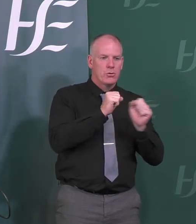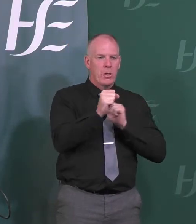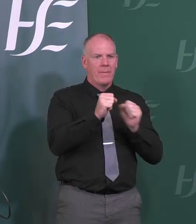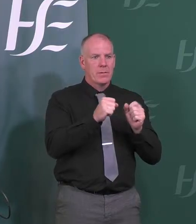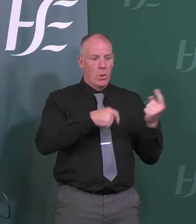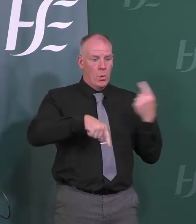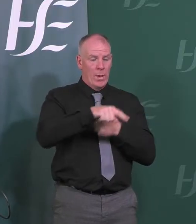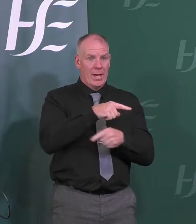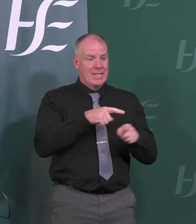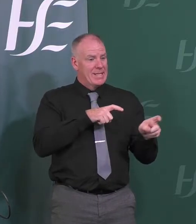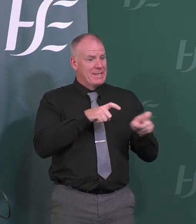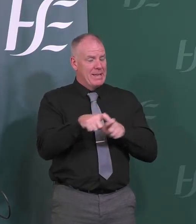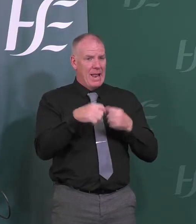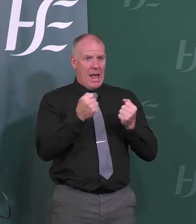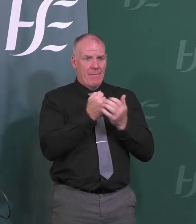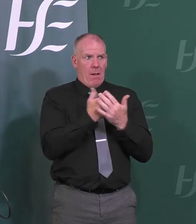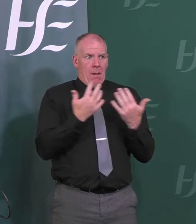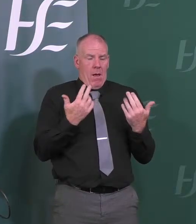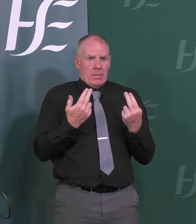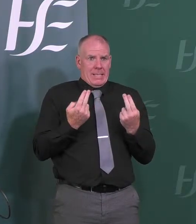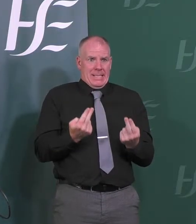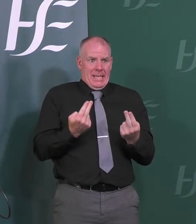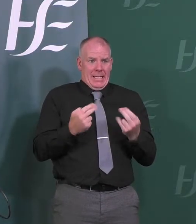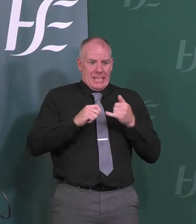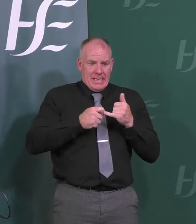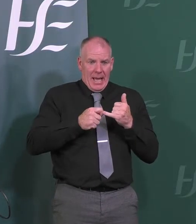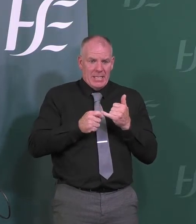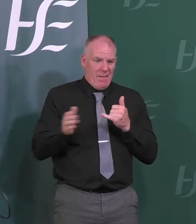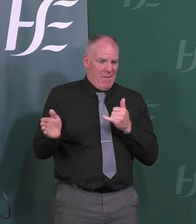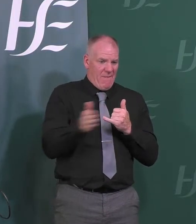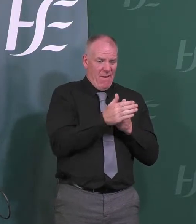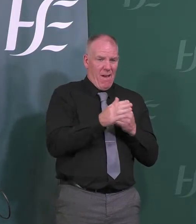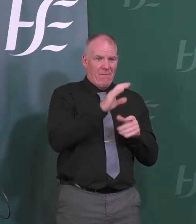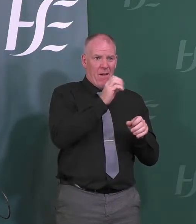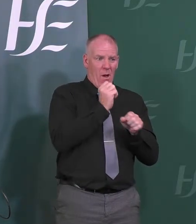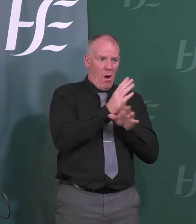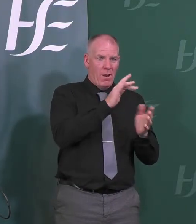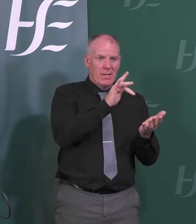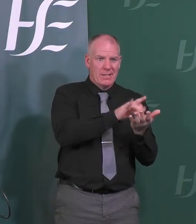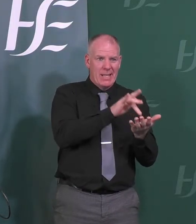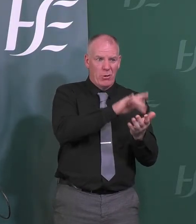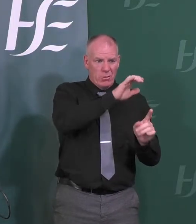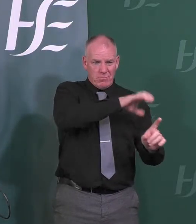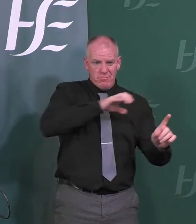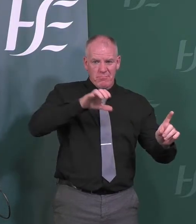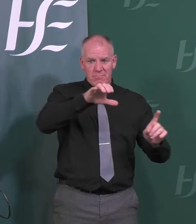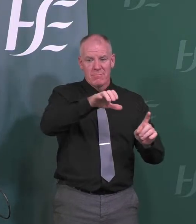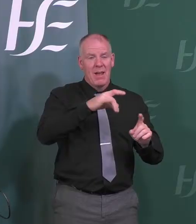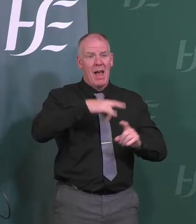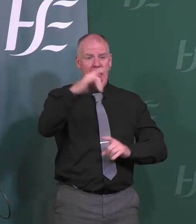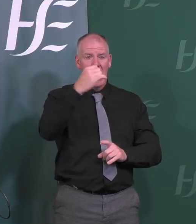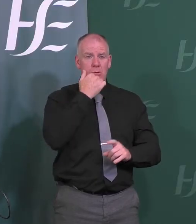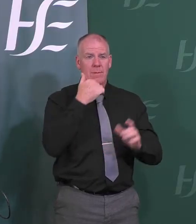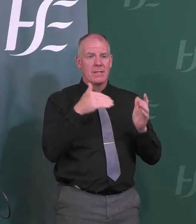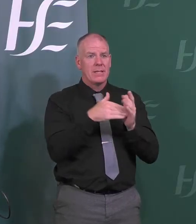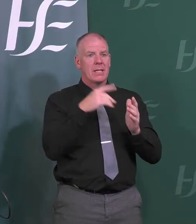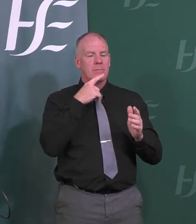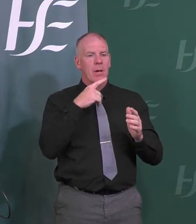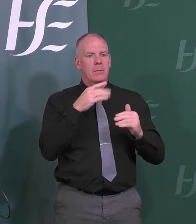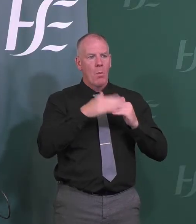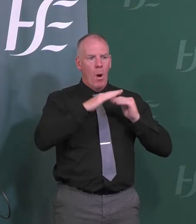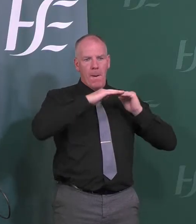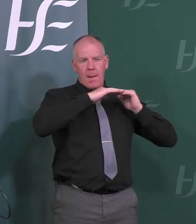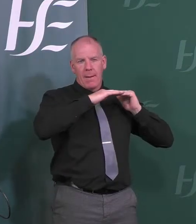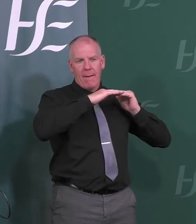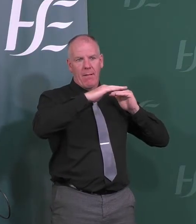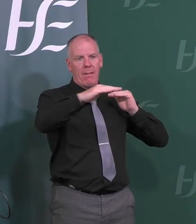are continuing to see very strong demand across the testing sites. But while it's high, it is steadying. And